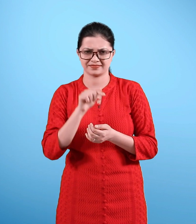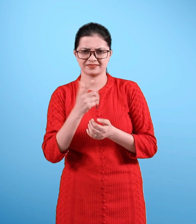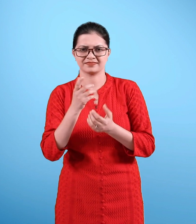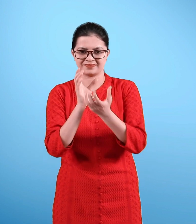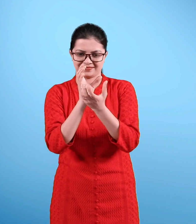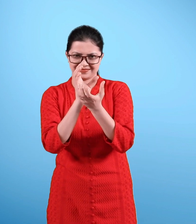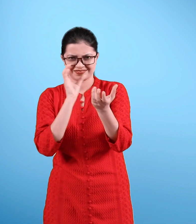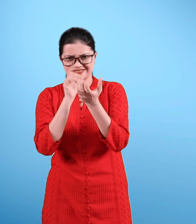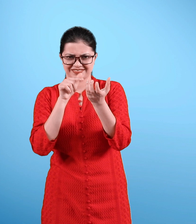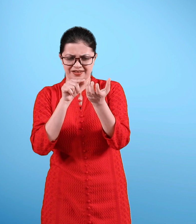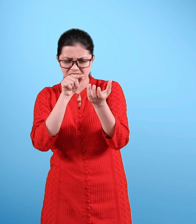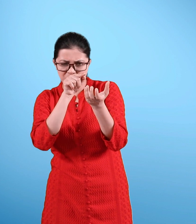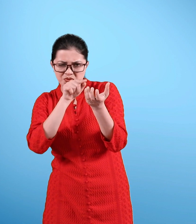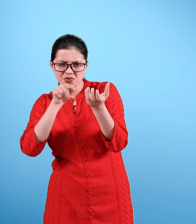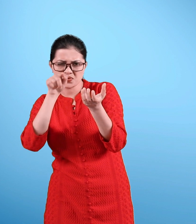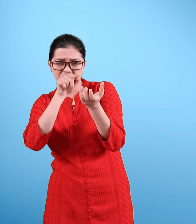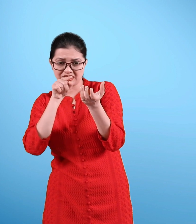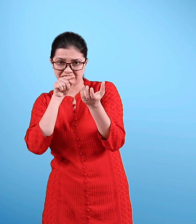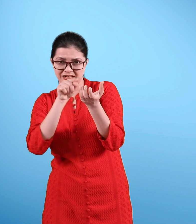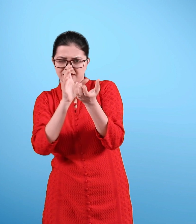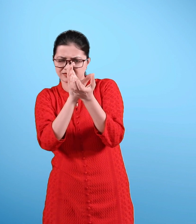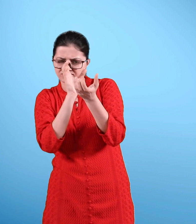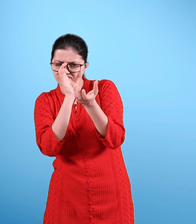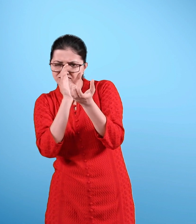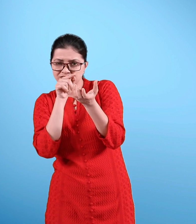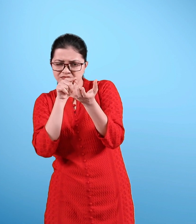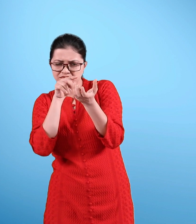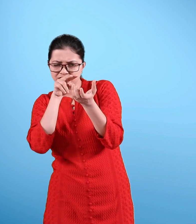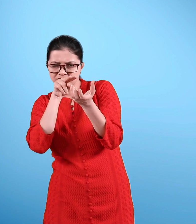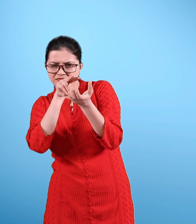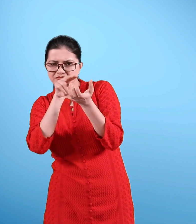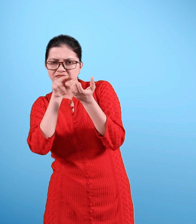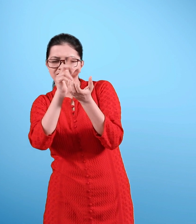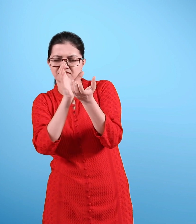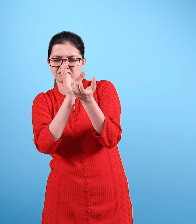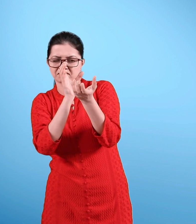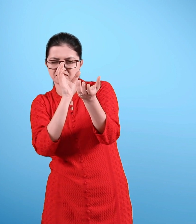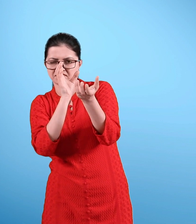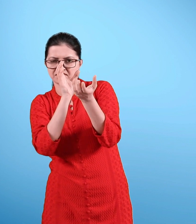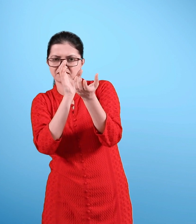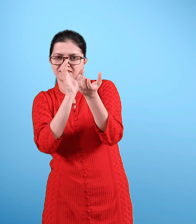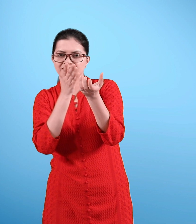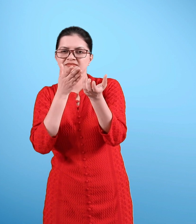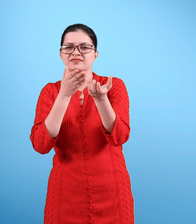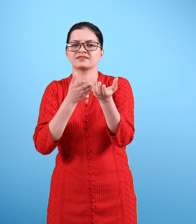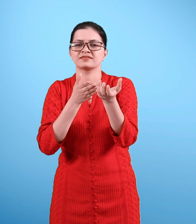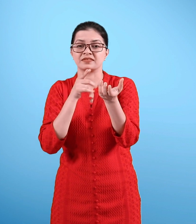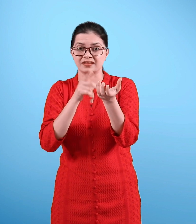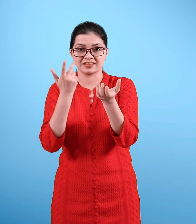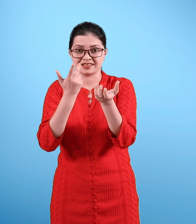Hold the pinhole camera, look through the open face of the smaller box. You should use a piece of black cloth to cover your